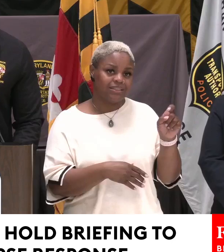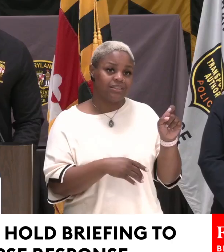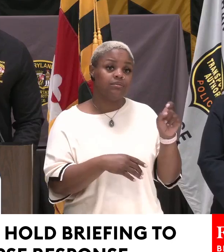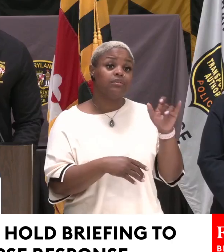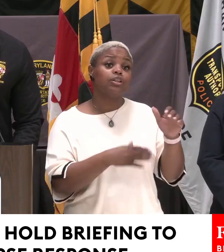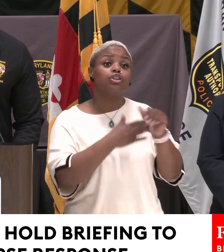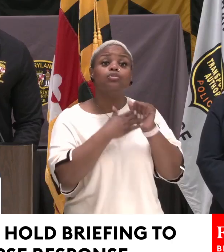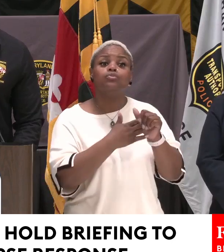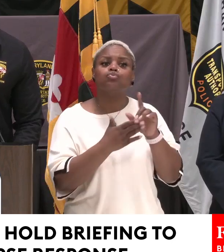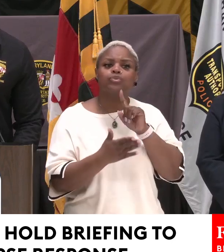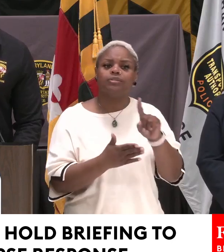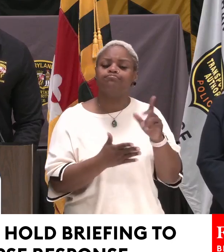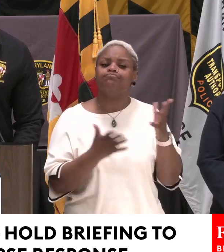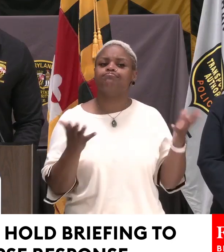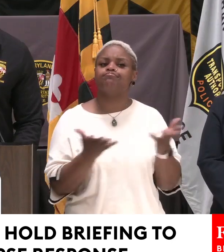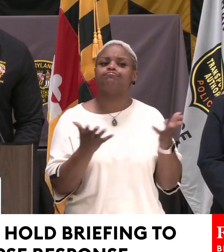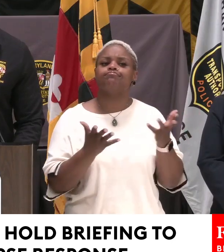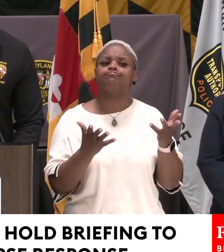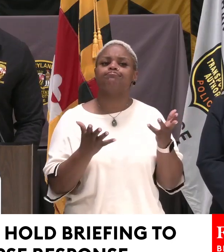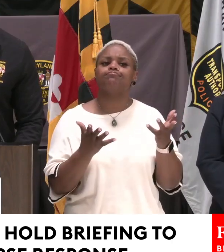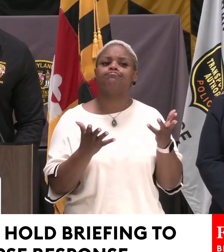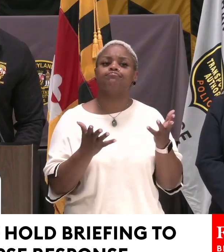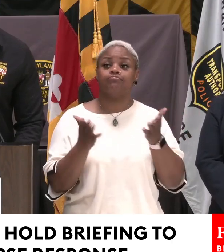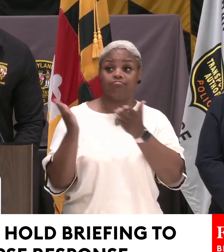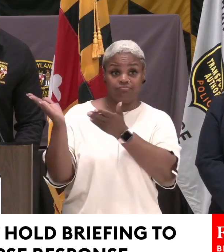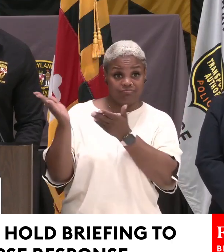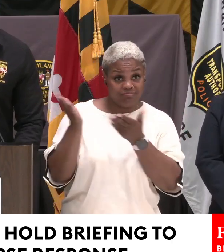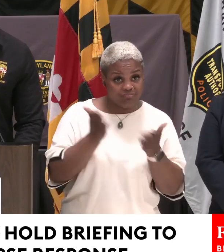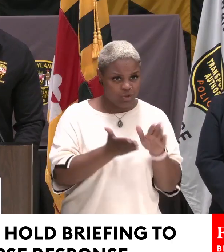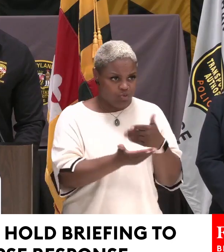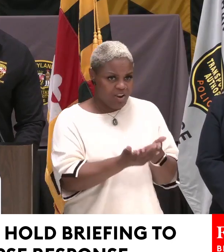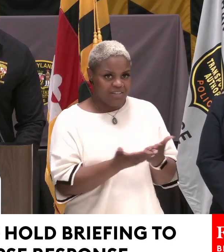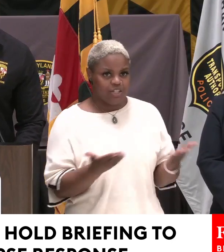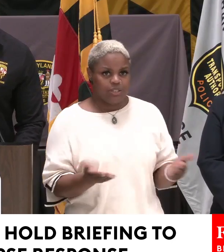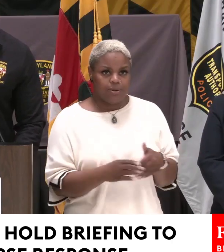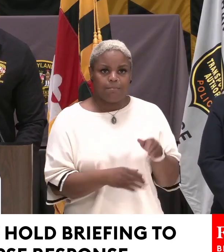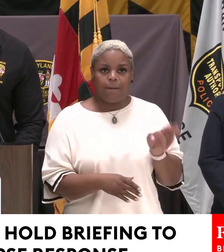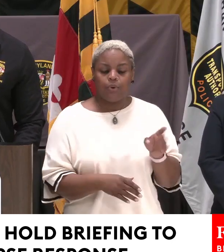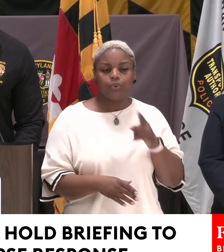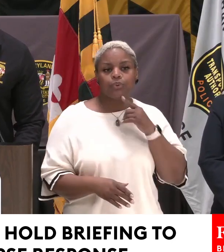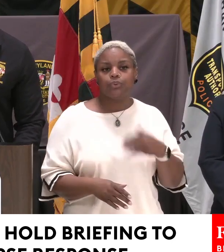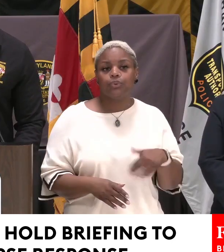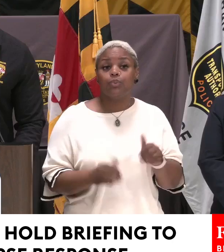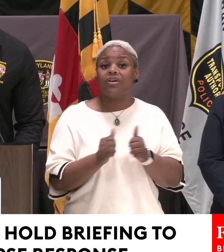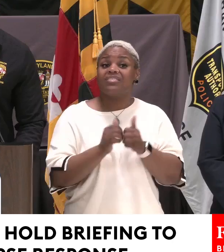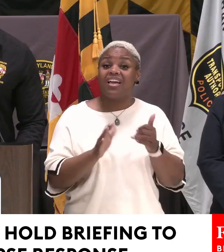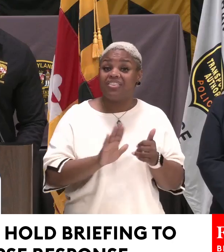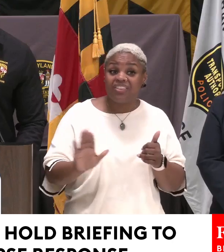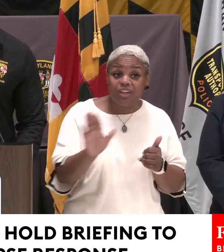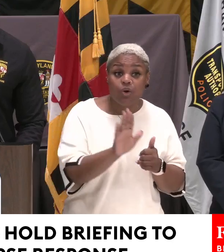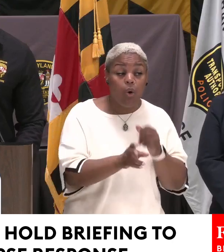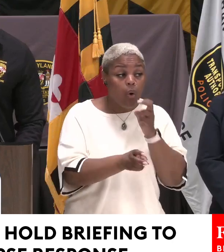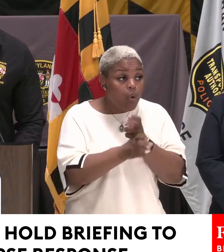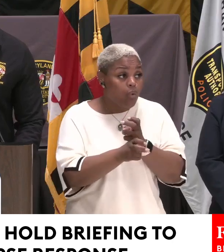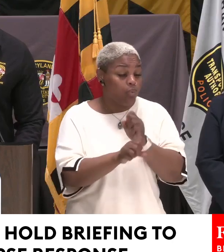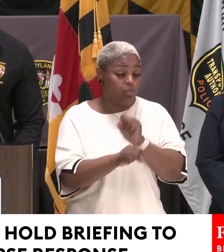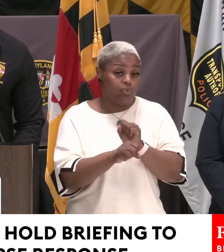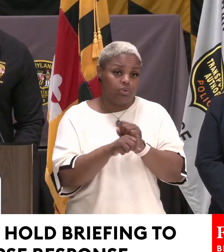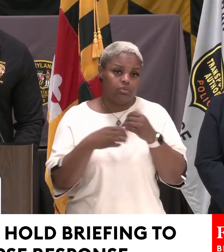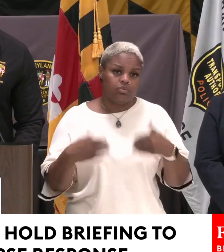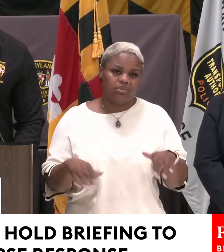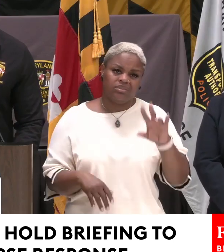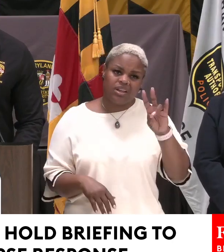getting that shipment down to Baltimore. Because without their hard work, those 75